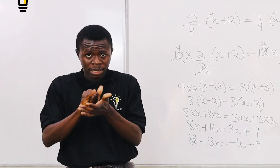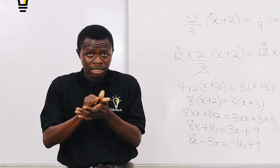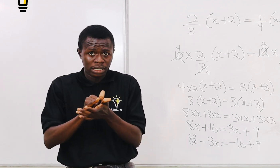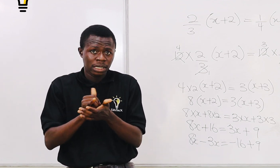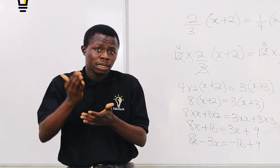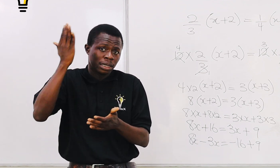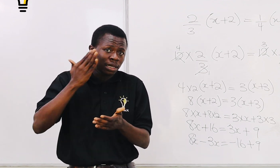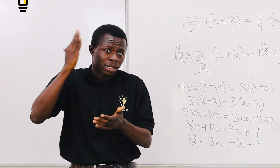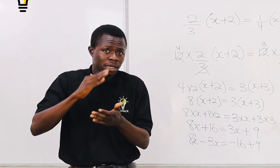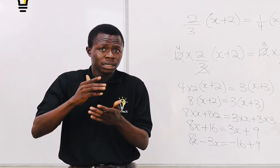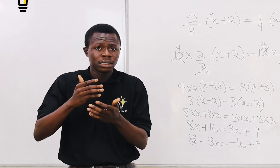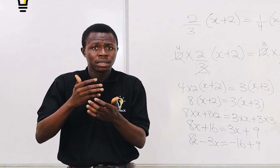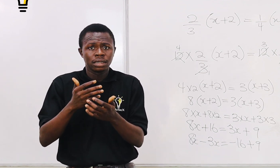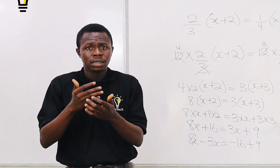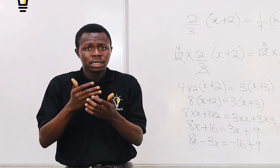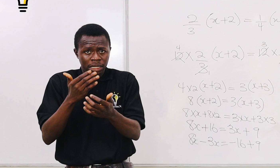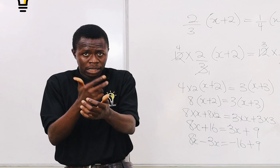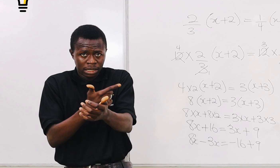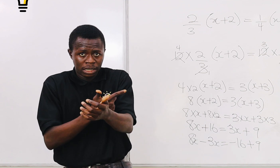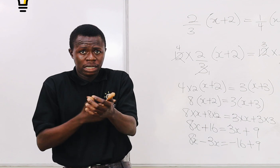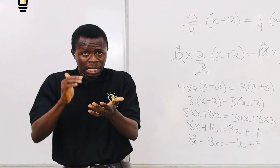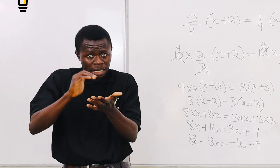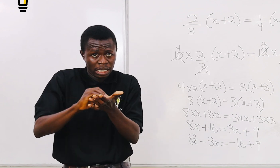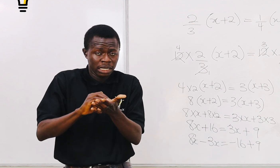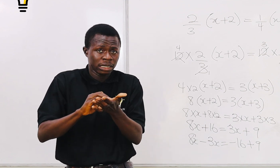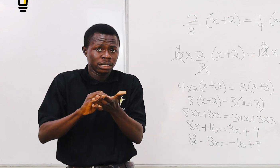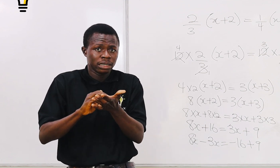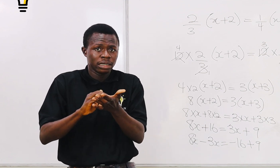Remember that again, in the previous lesson,